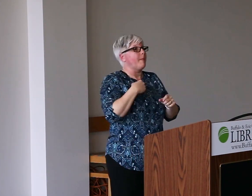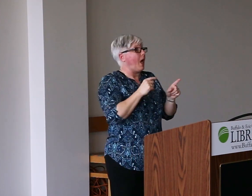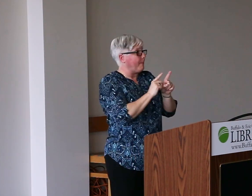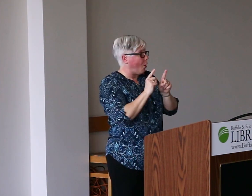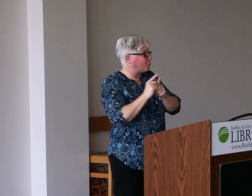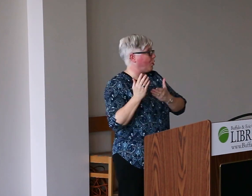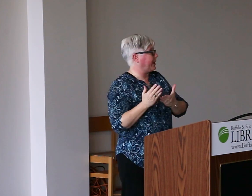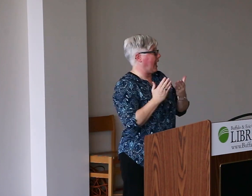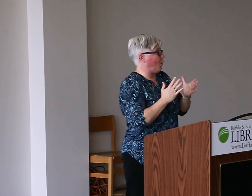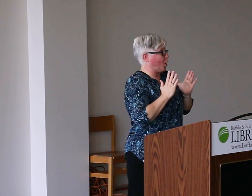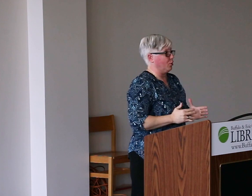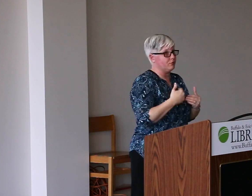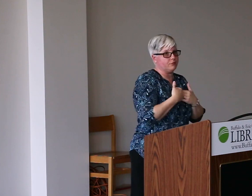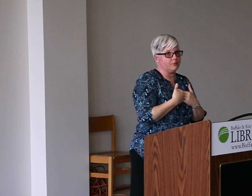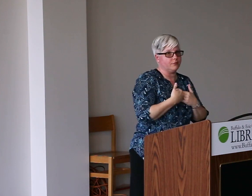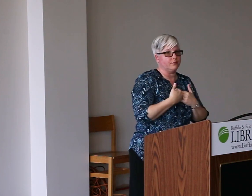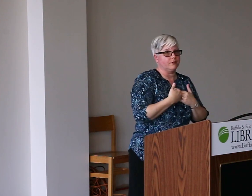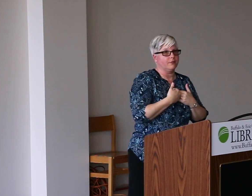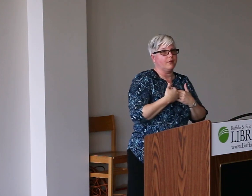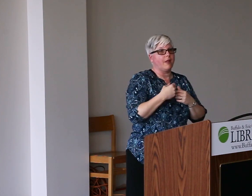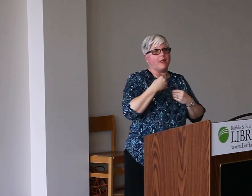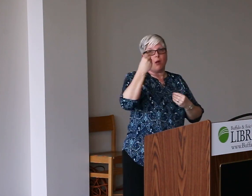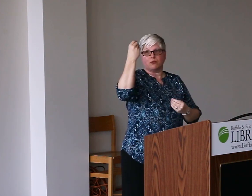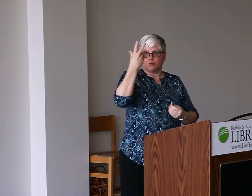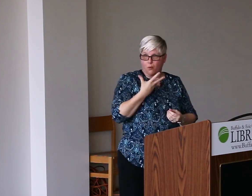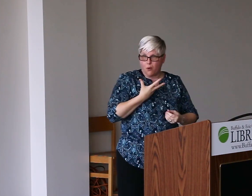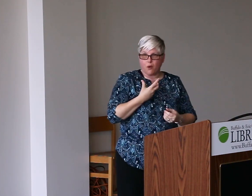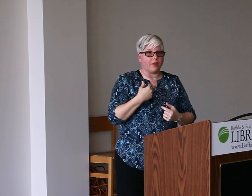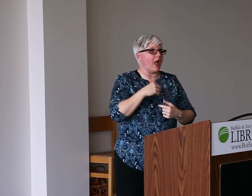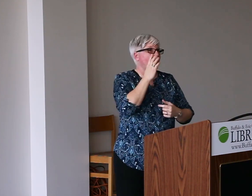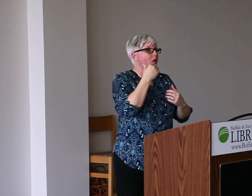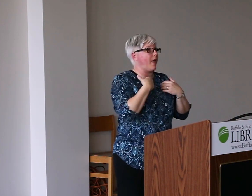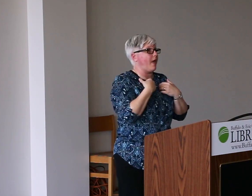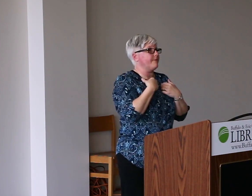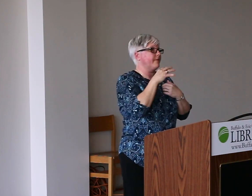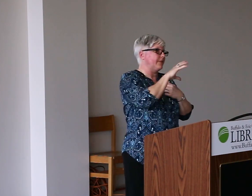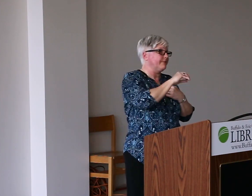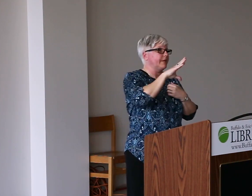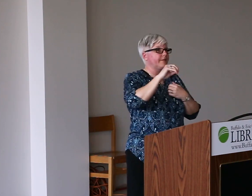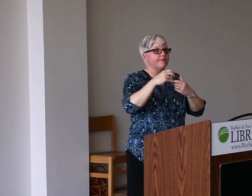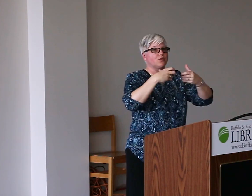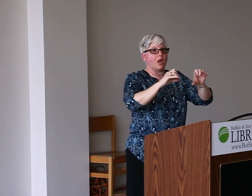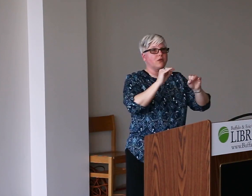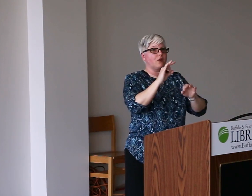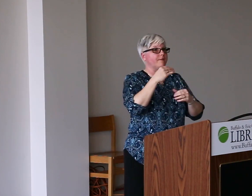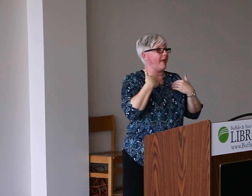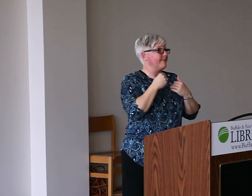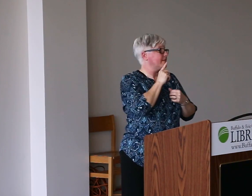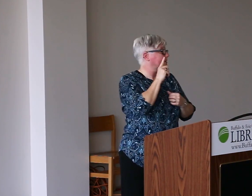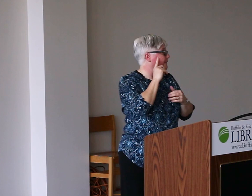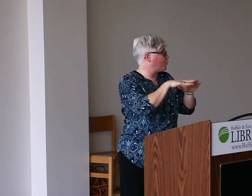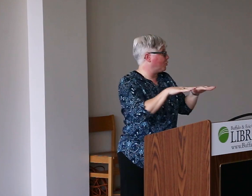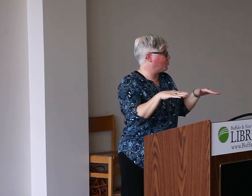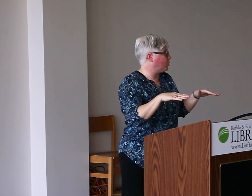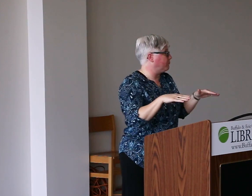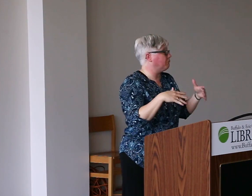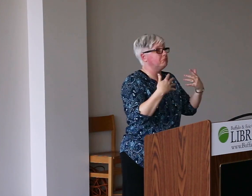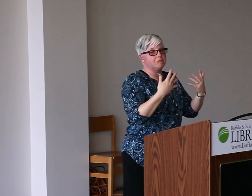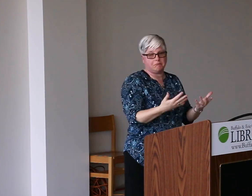Scotland. I'm also a carrier. I was told that I have a 50-50 chance of having deaf